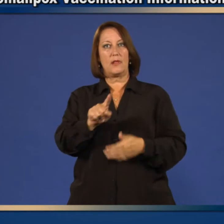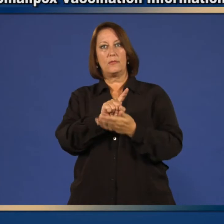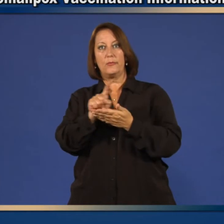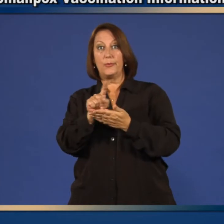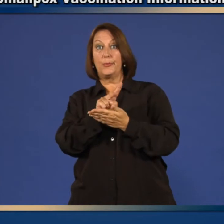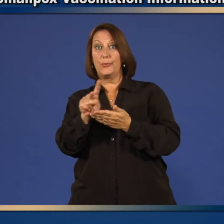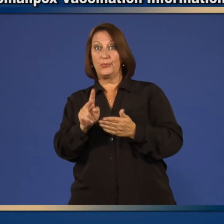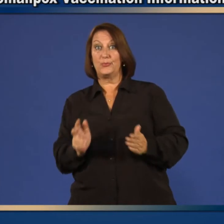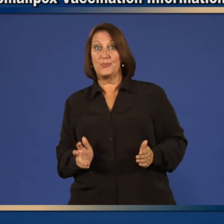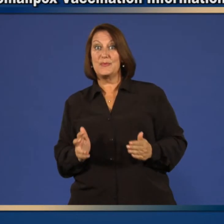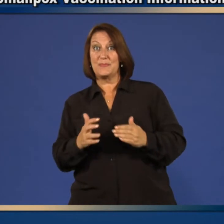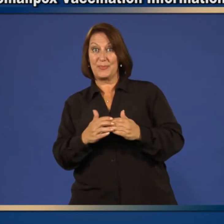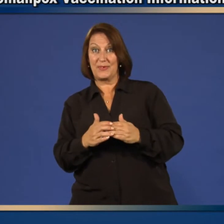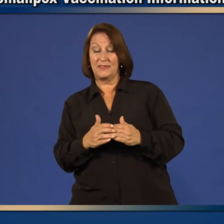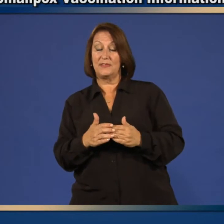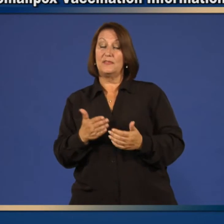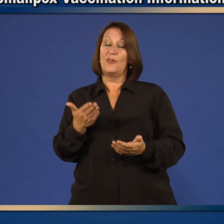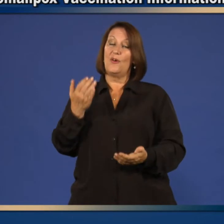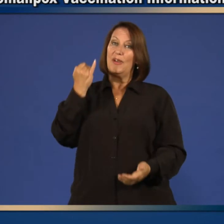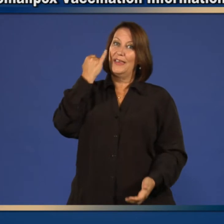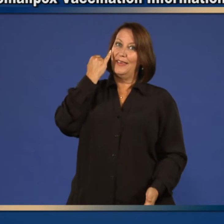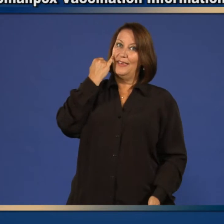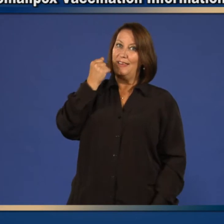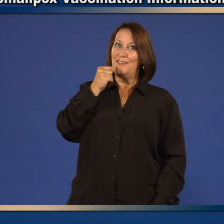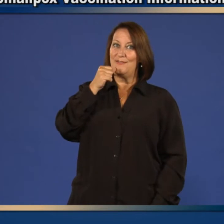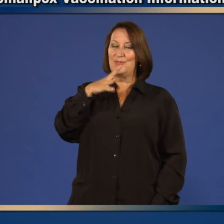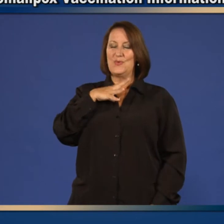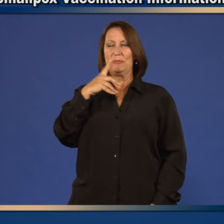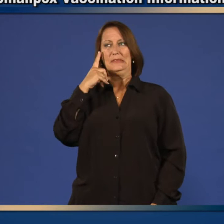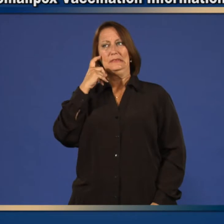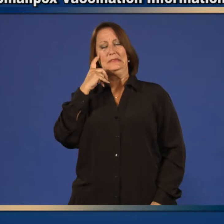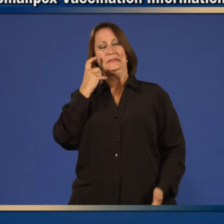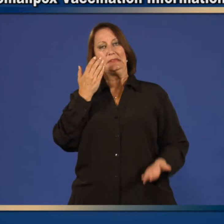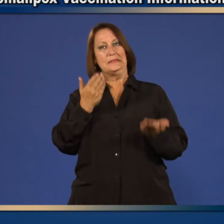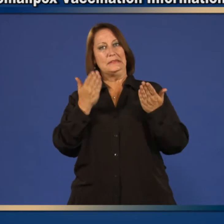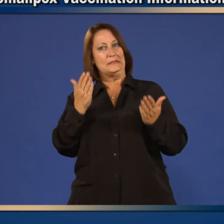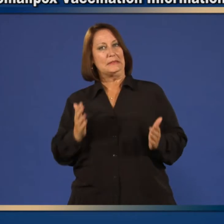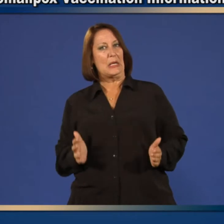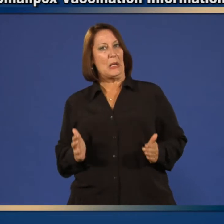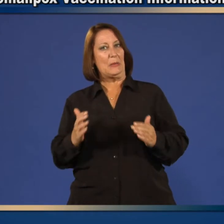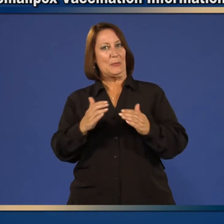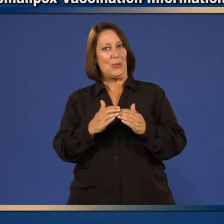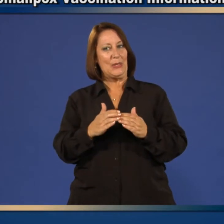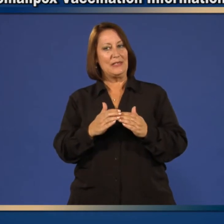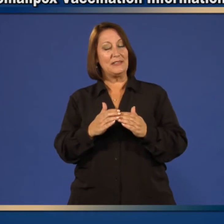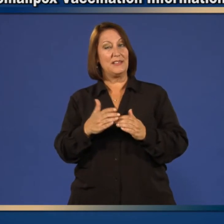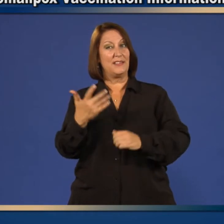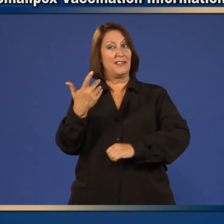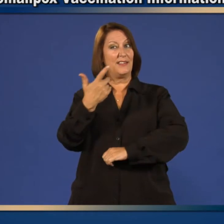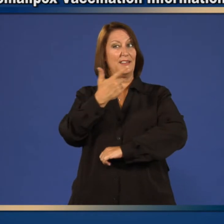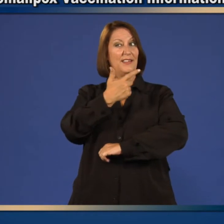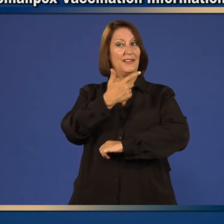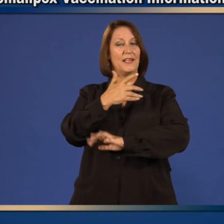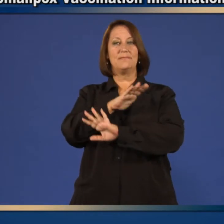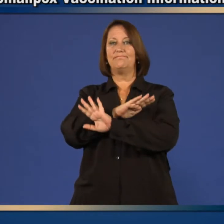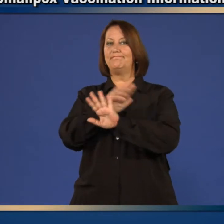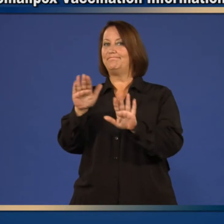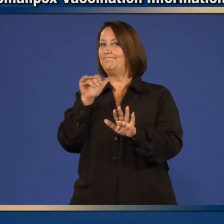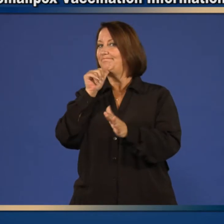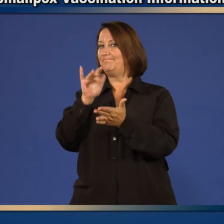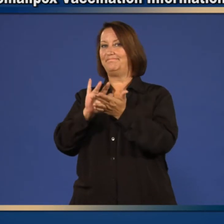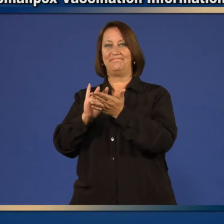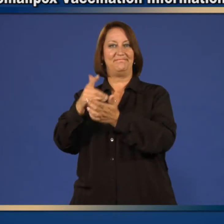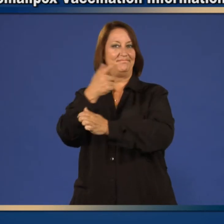along. Thus, if a woman thinks she might be pregnant, she should not get the smallpox